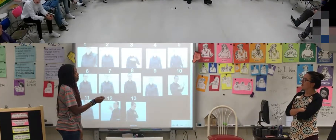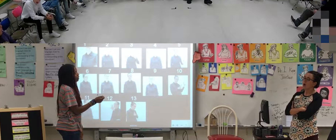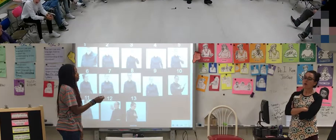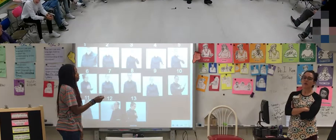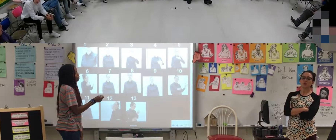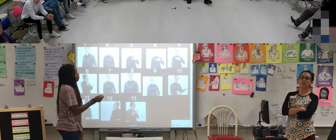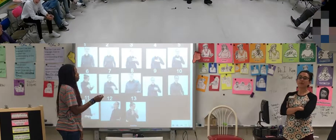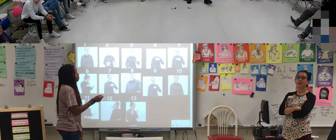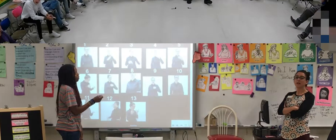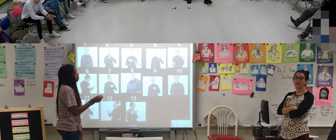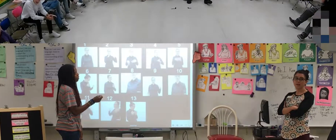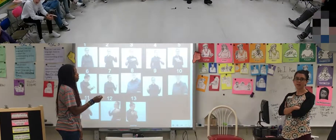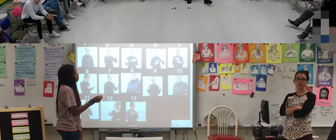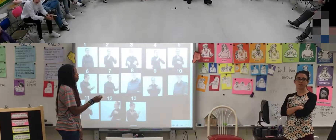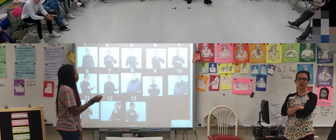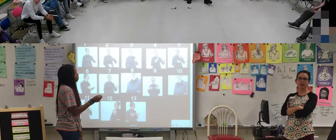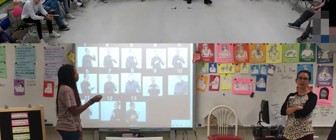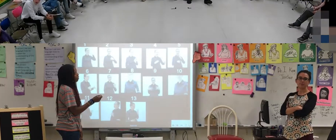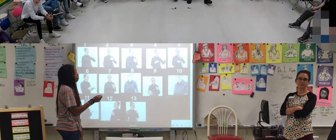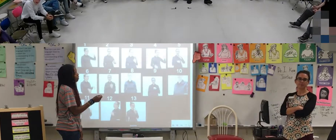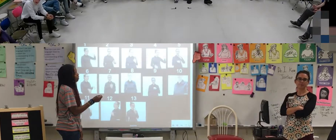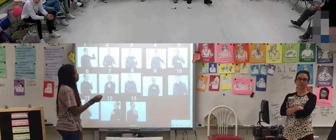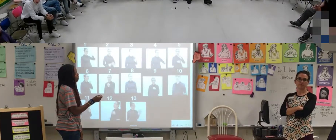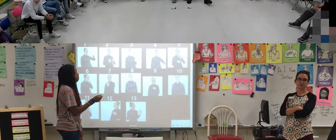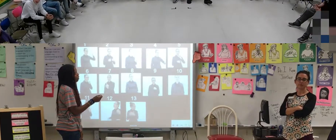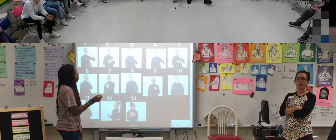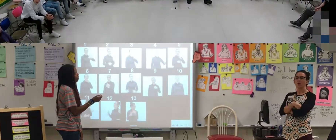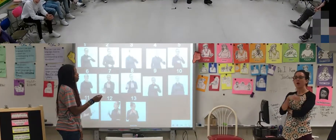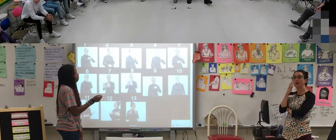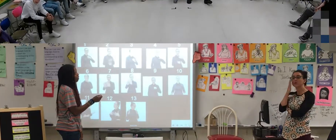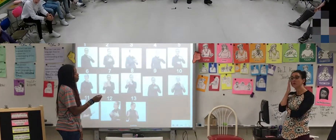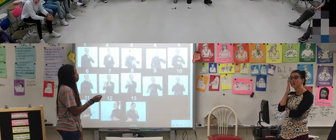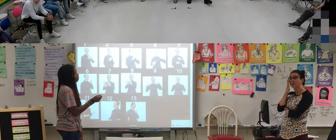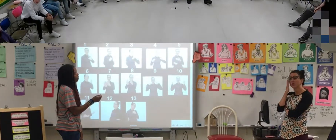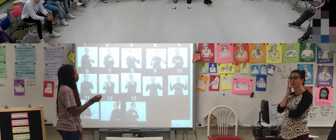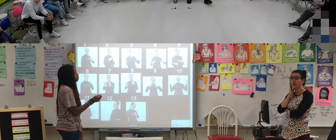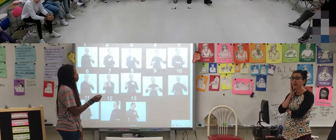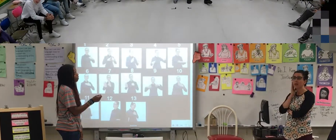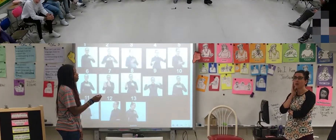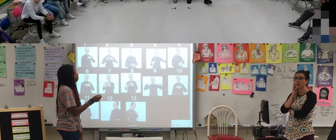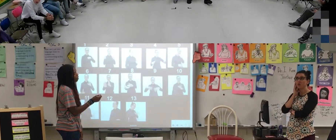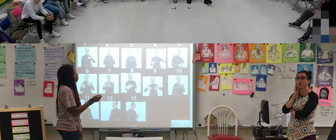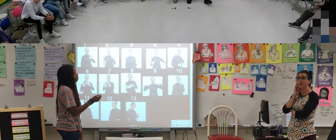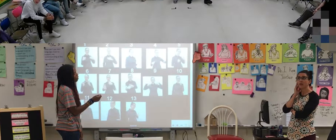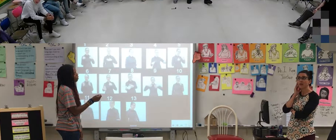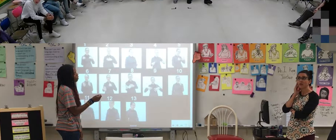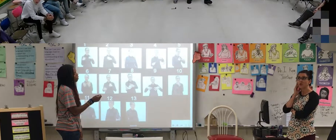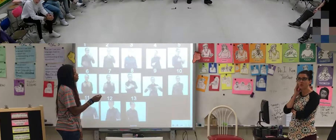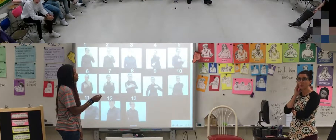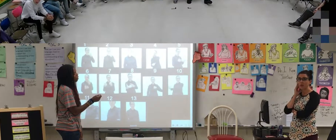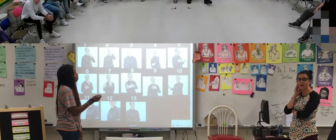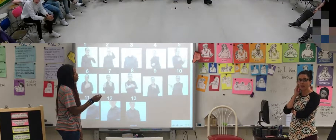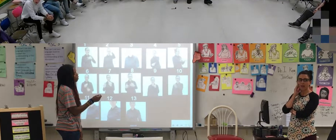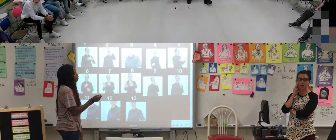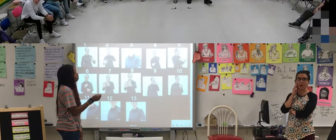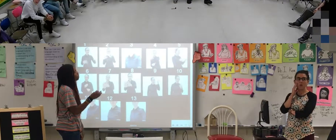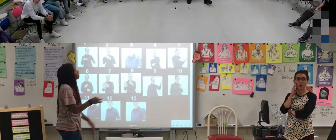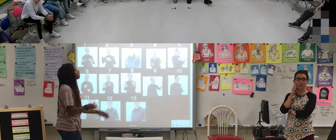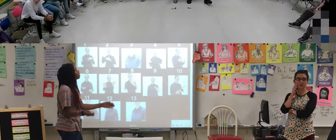hang on. Okay, so let me can I give you a hint? Yeah. Okay, so generally, you start out a story saying like what the